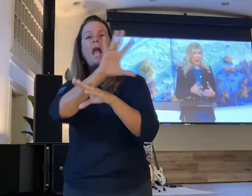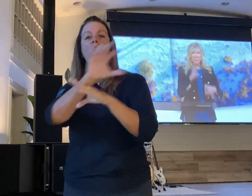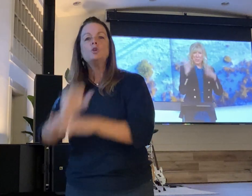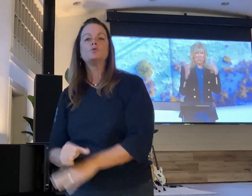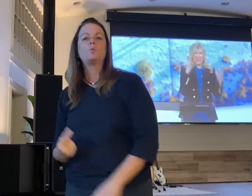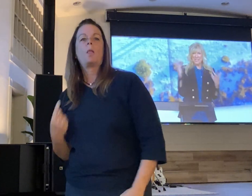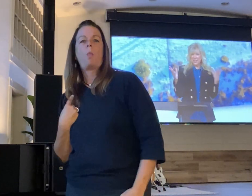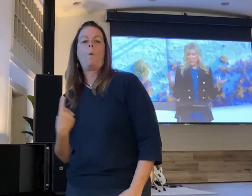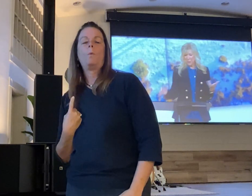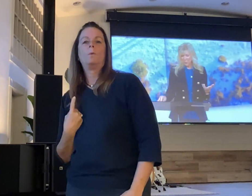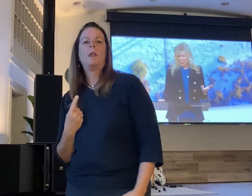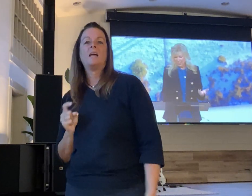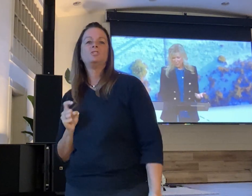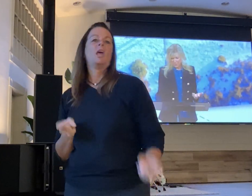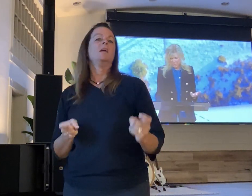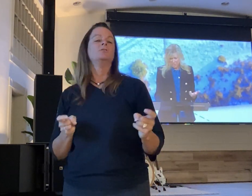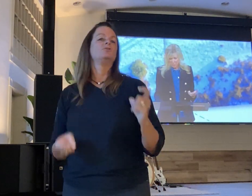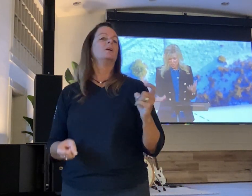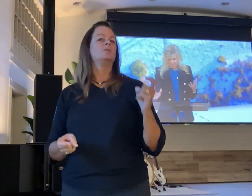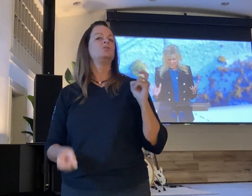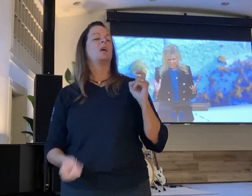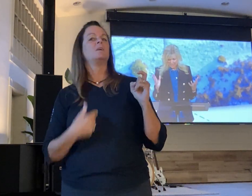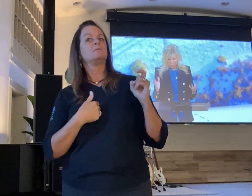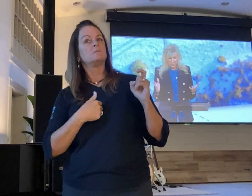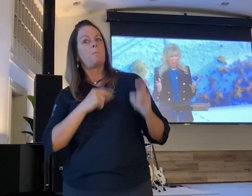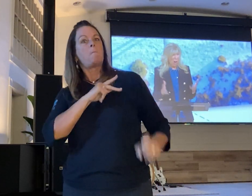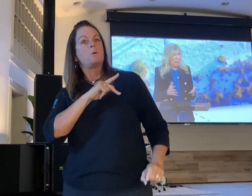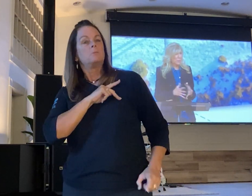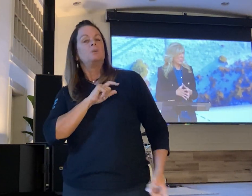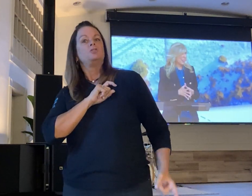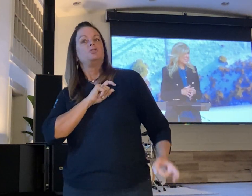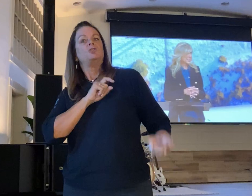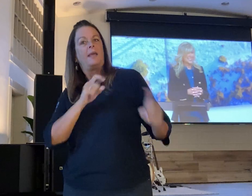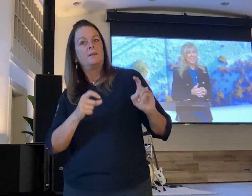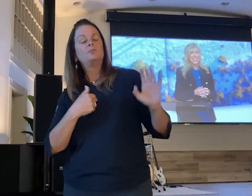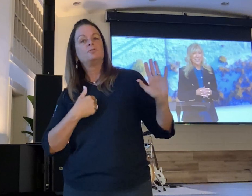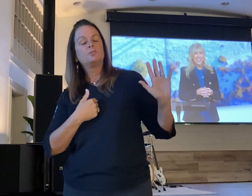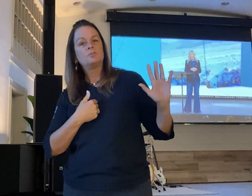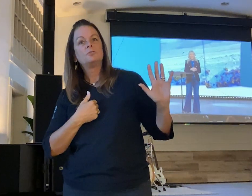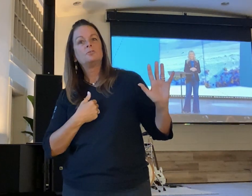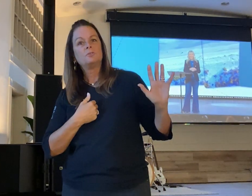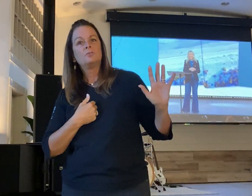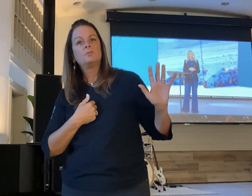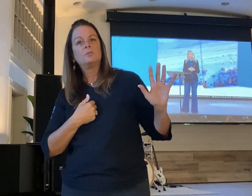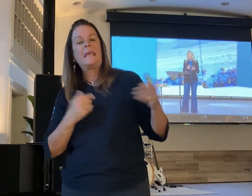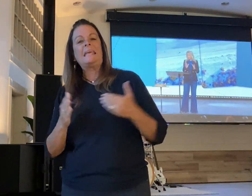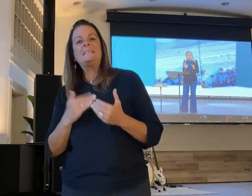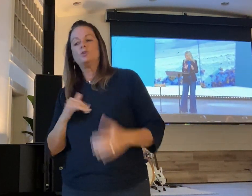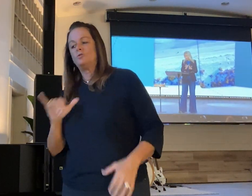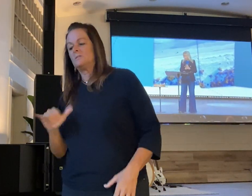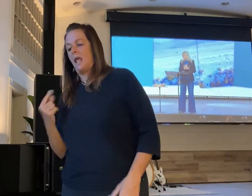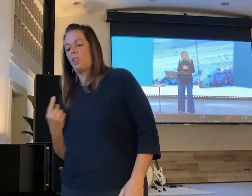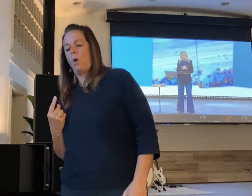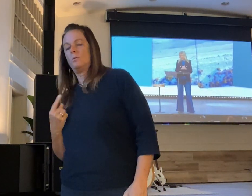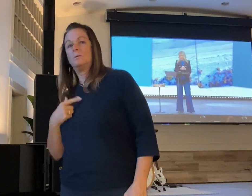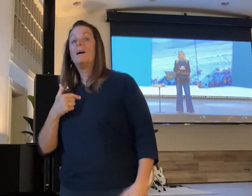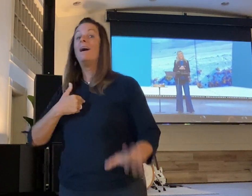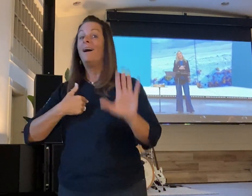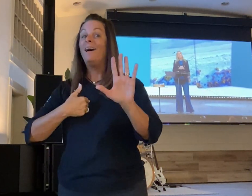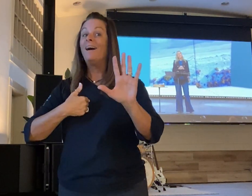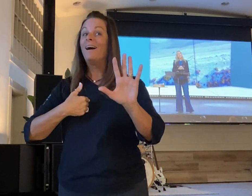to. And my perspective on a few things was just a little bit off, right? I was a little